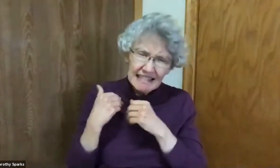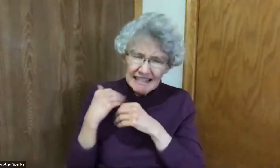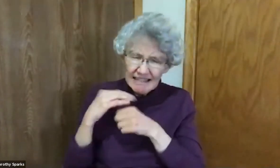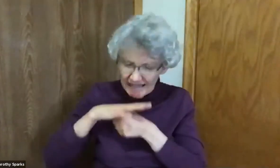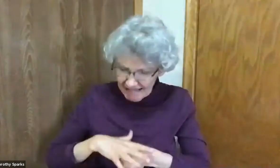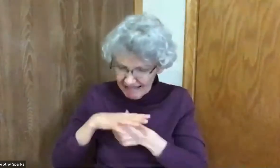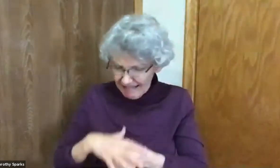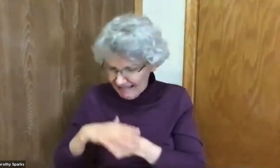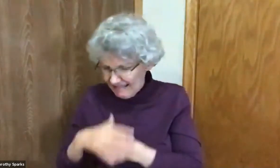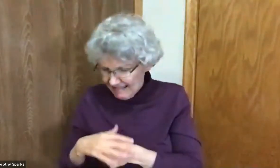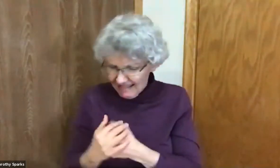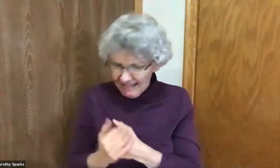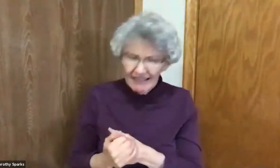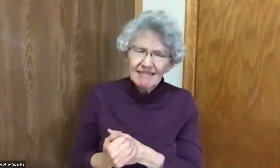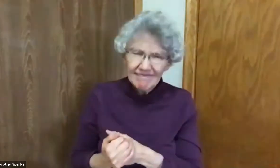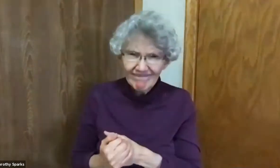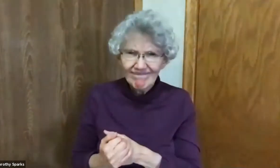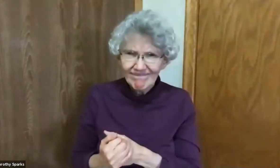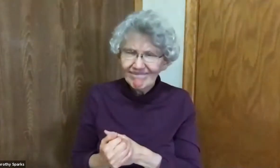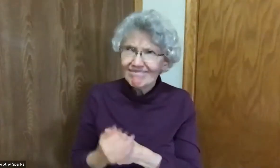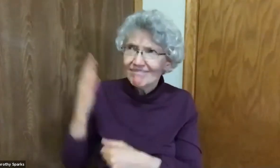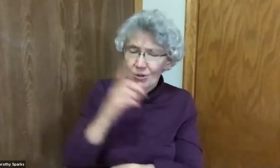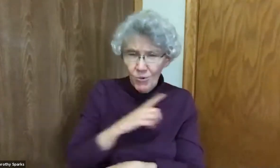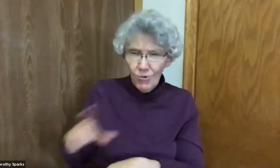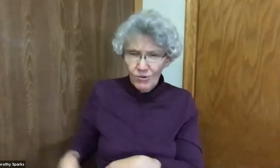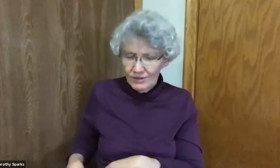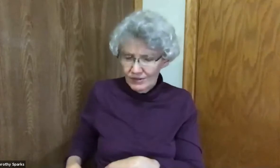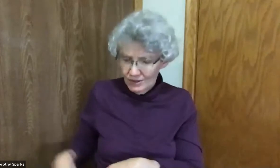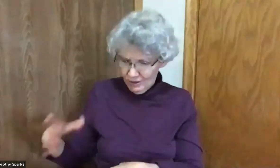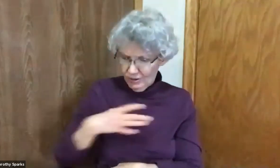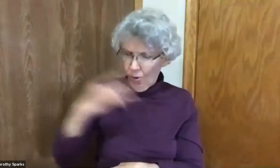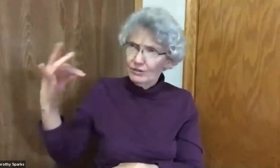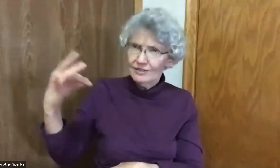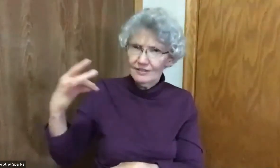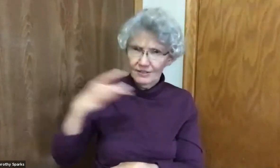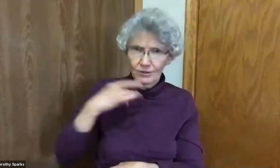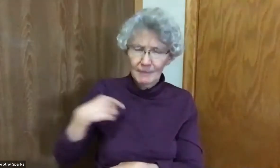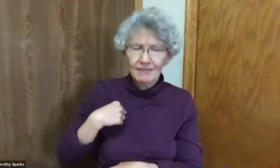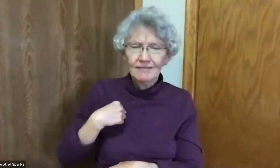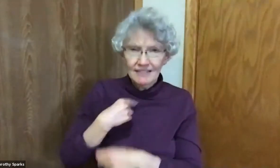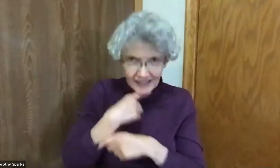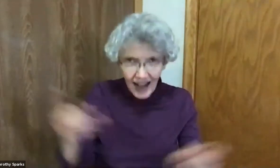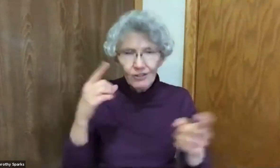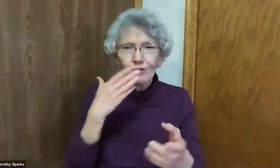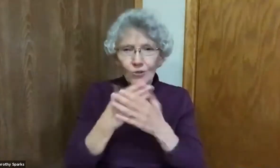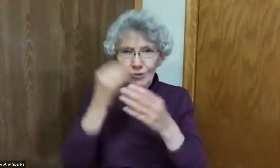The Lord has chosen and sent me to tell the oppressed the good news.